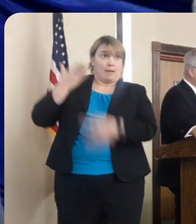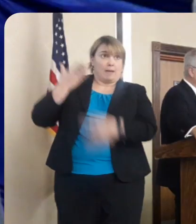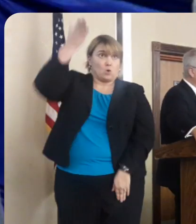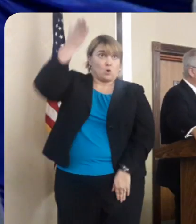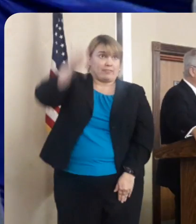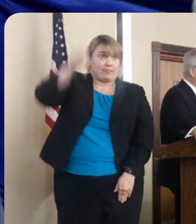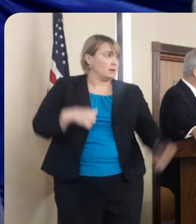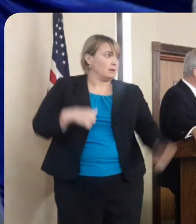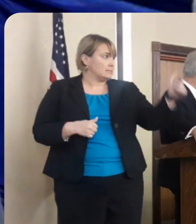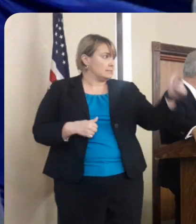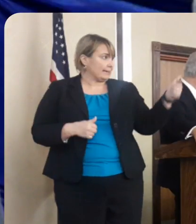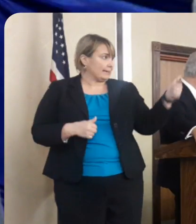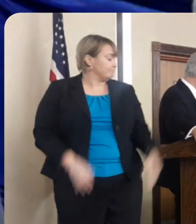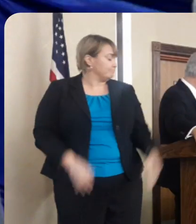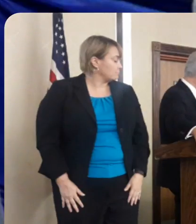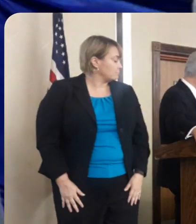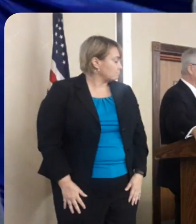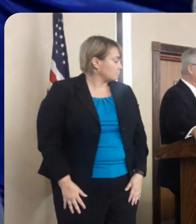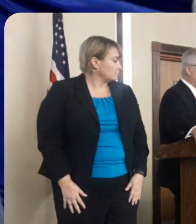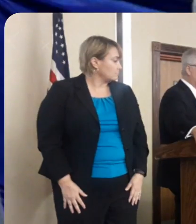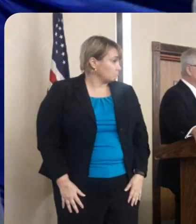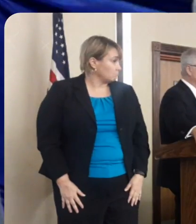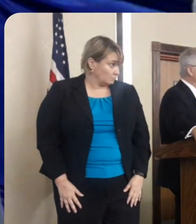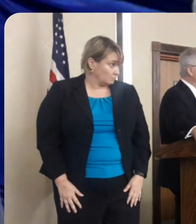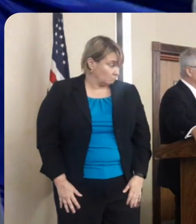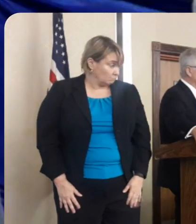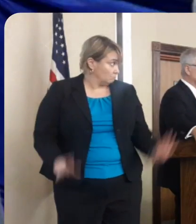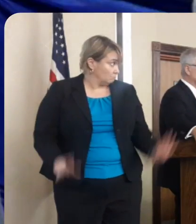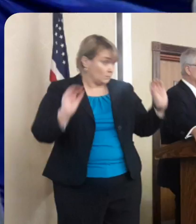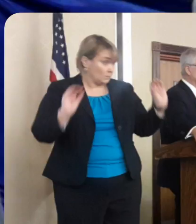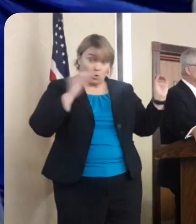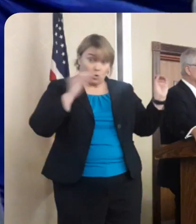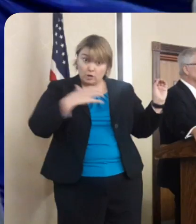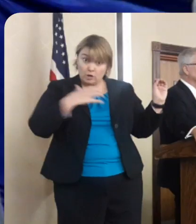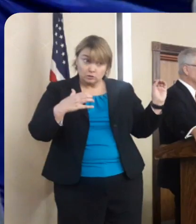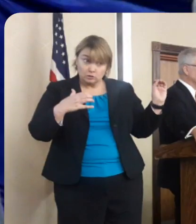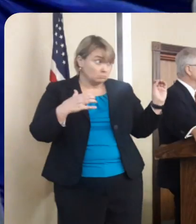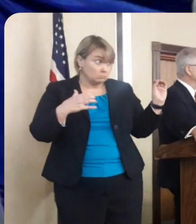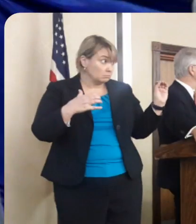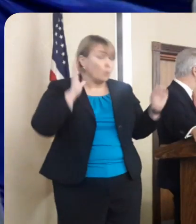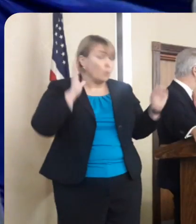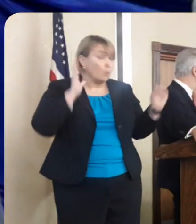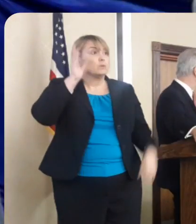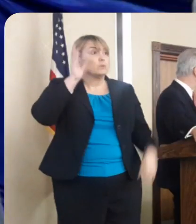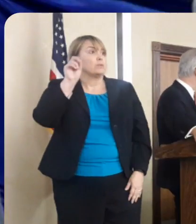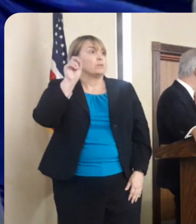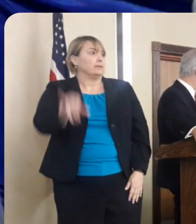So we have without objection, and that's what we'll do.